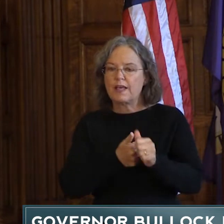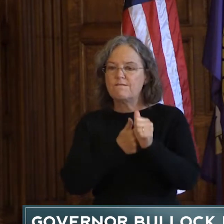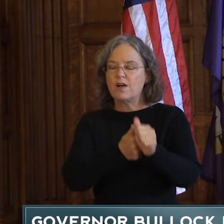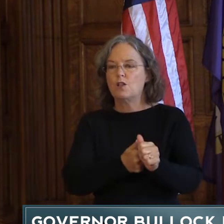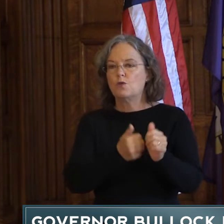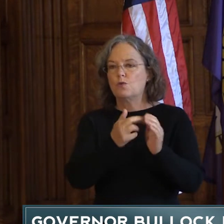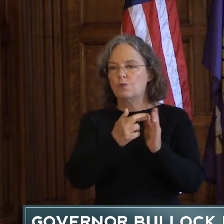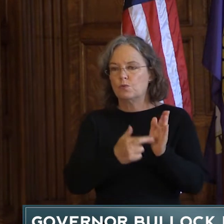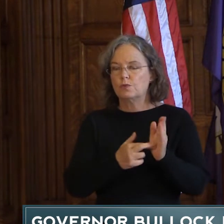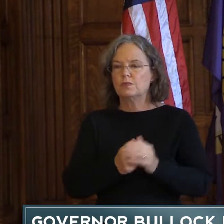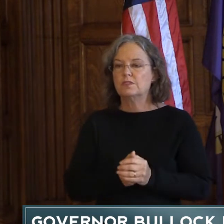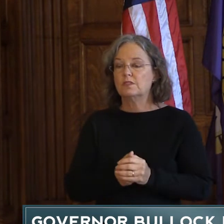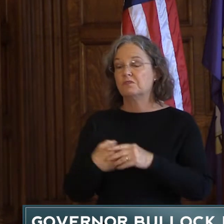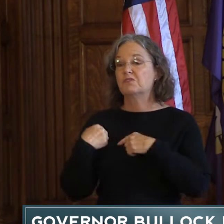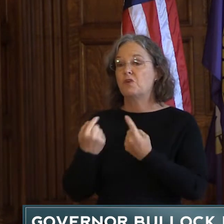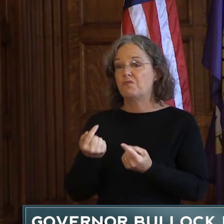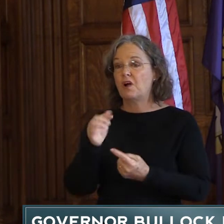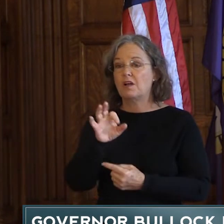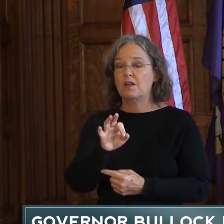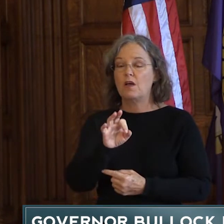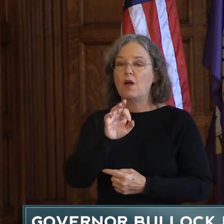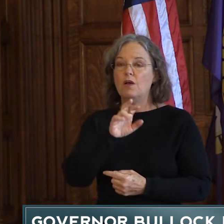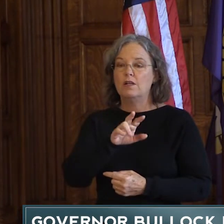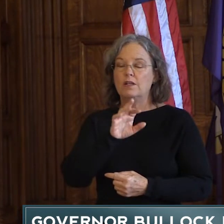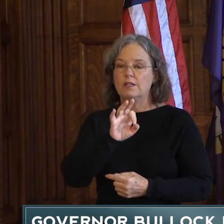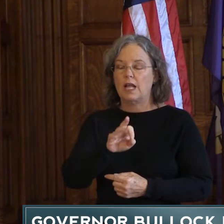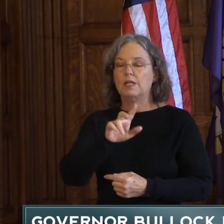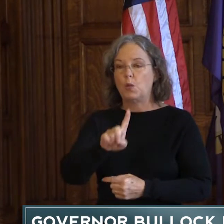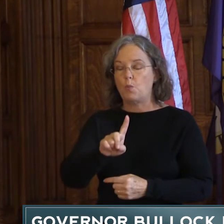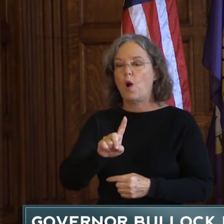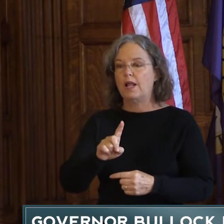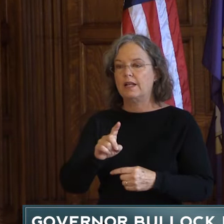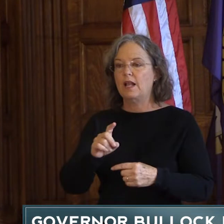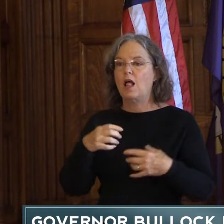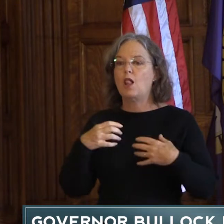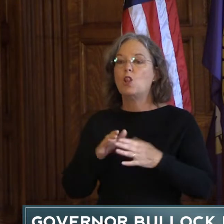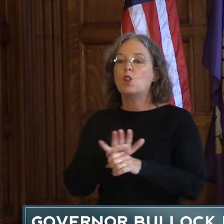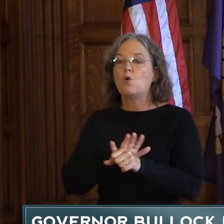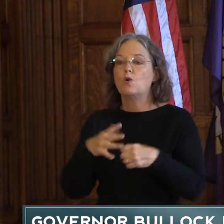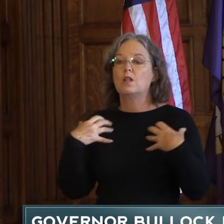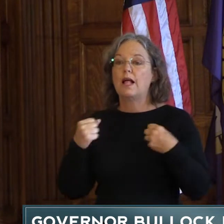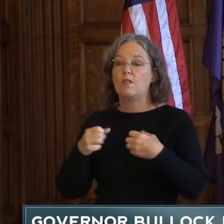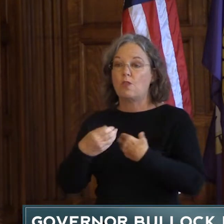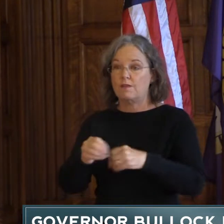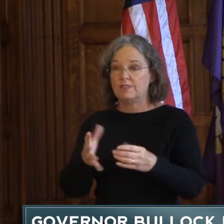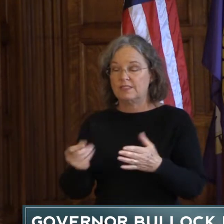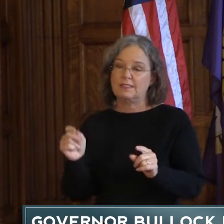41 public health offices have applied for these grants.